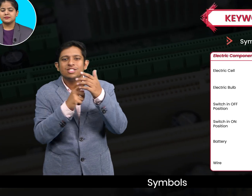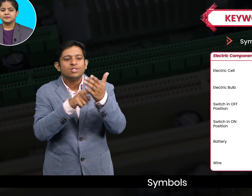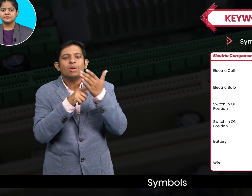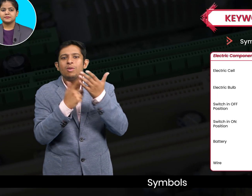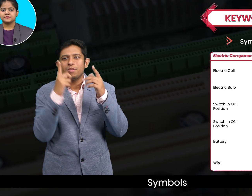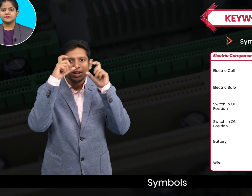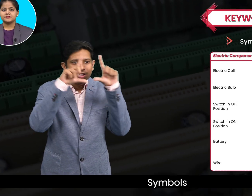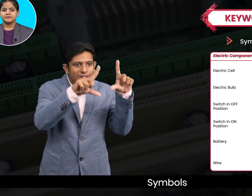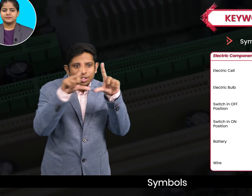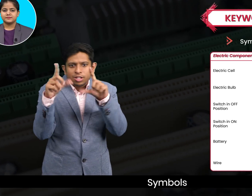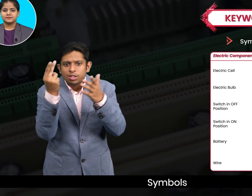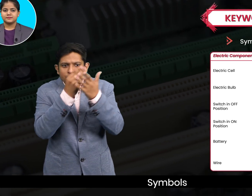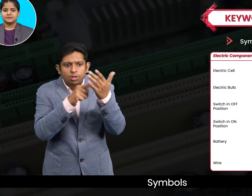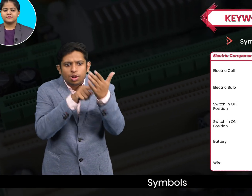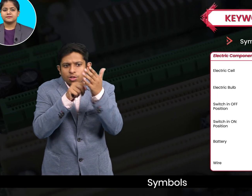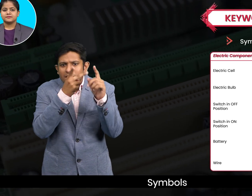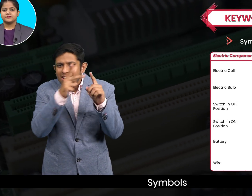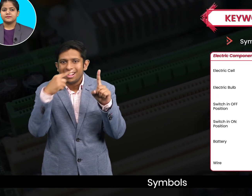Symbols,